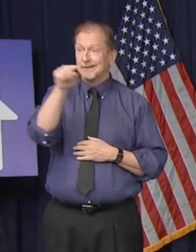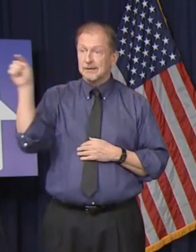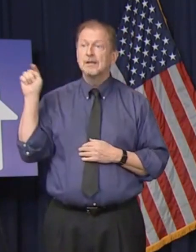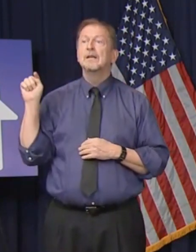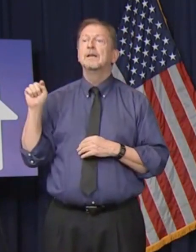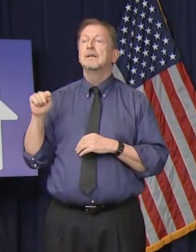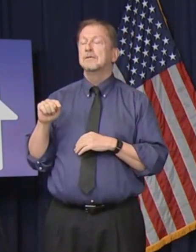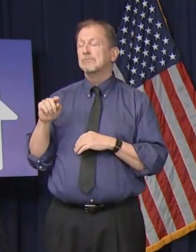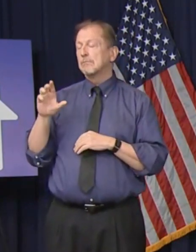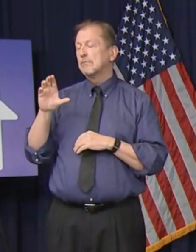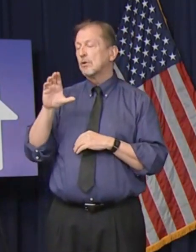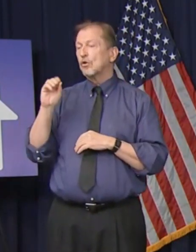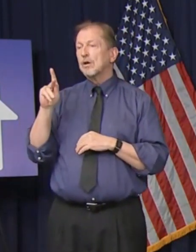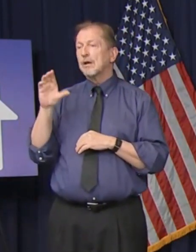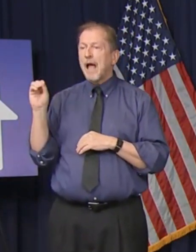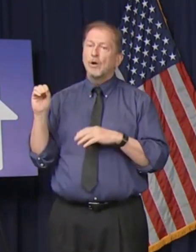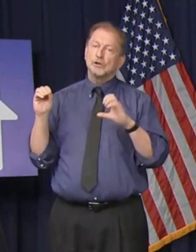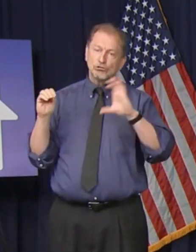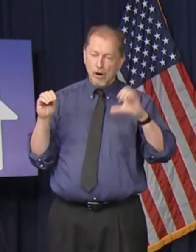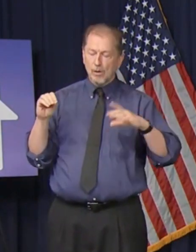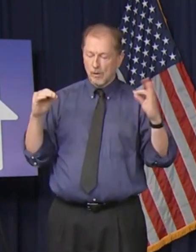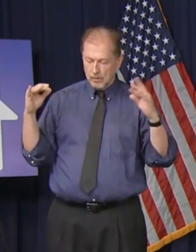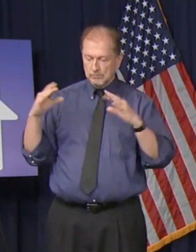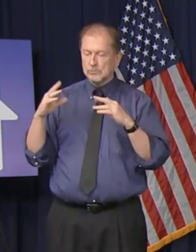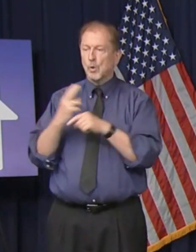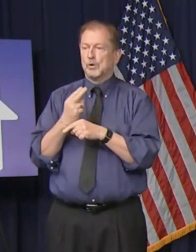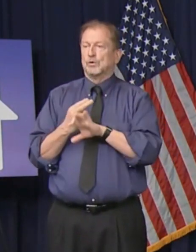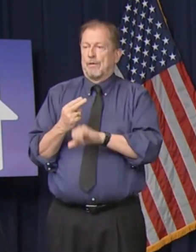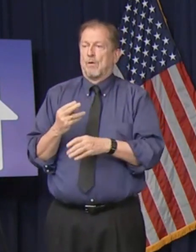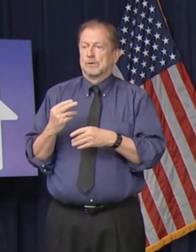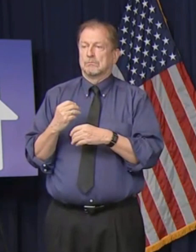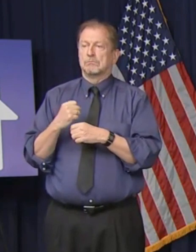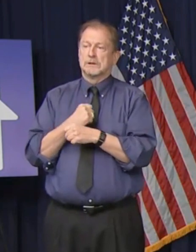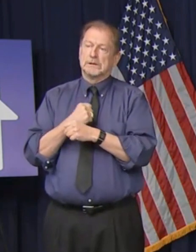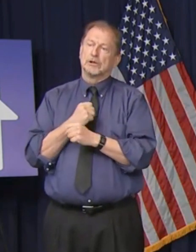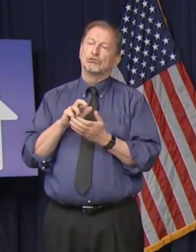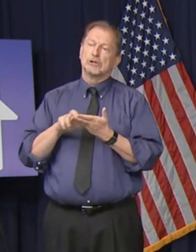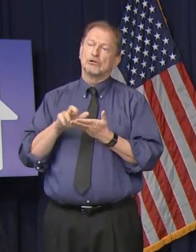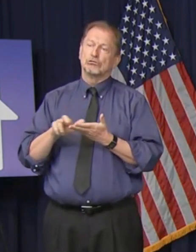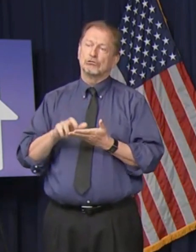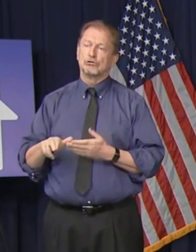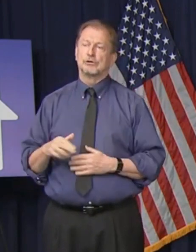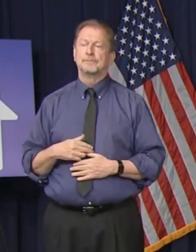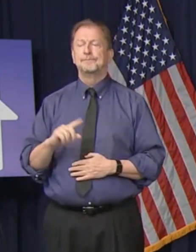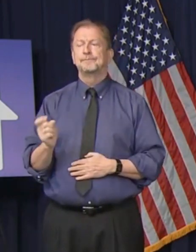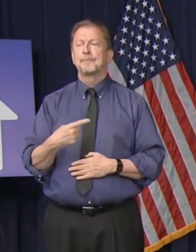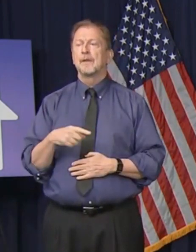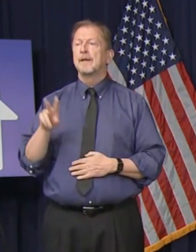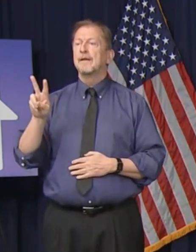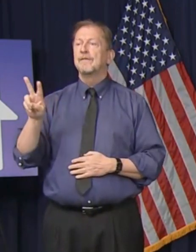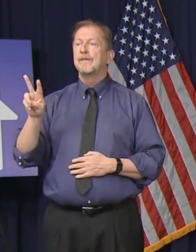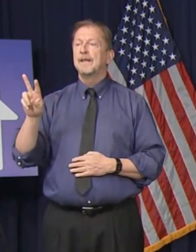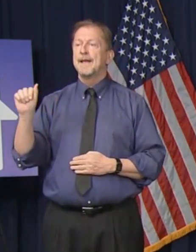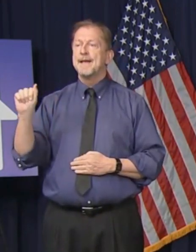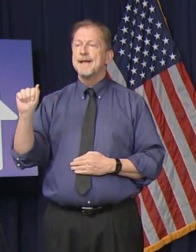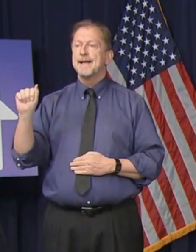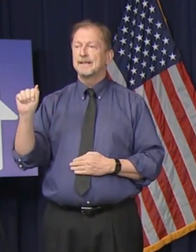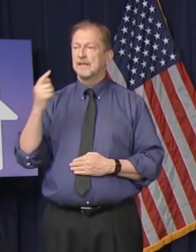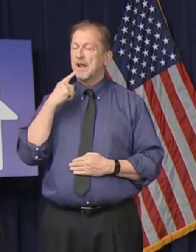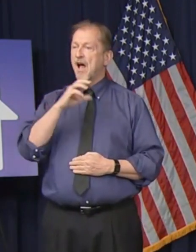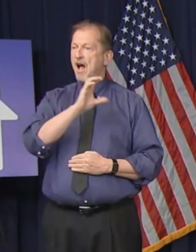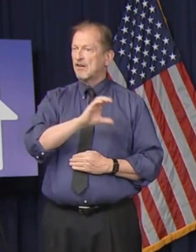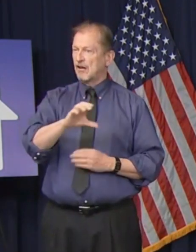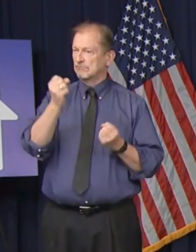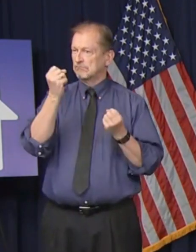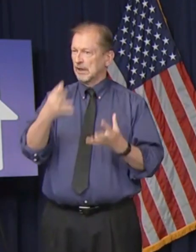Cook County, and the state, and we are looking at those. From the ABC7i team, VA records show that hundreds of veterans in